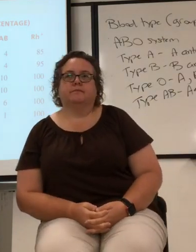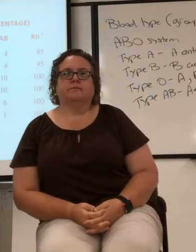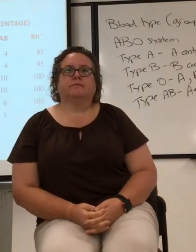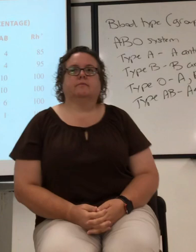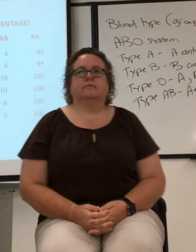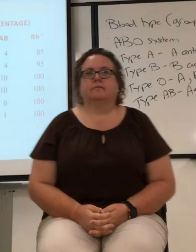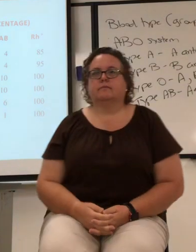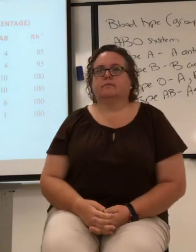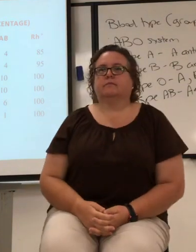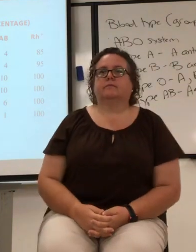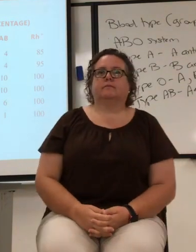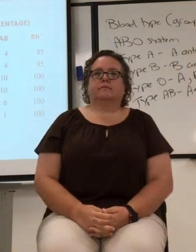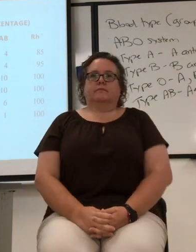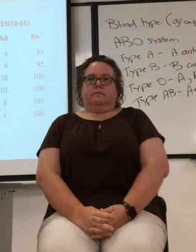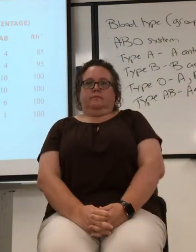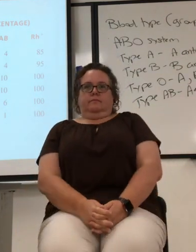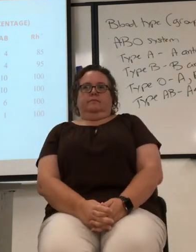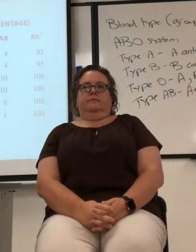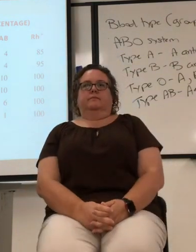antigen is present.